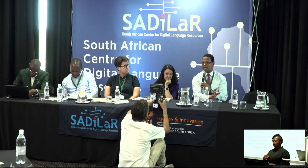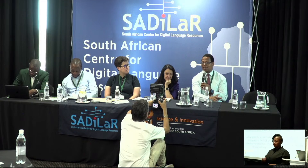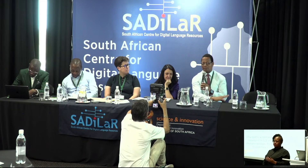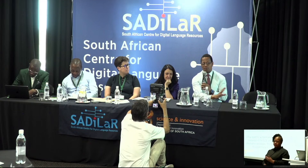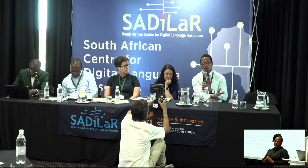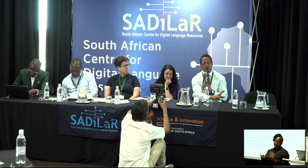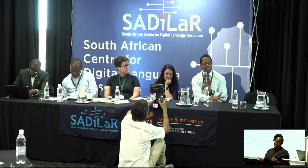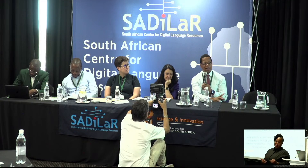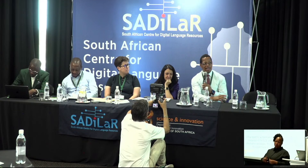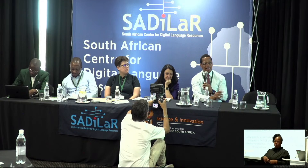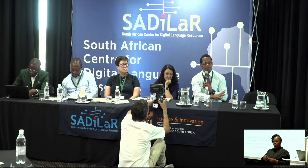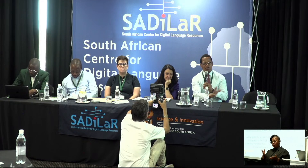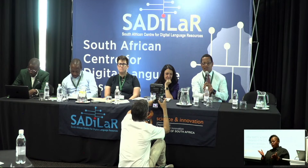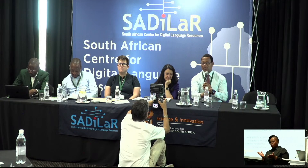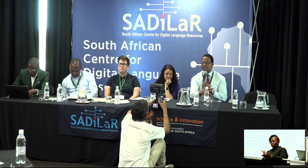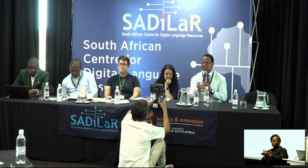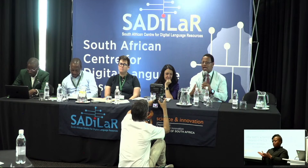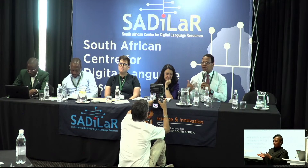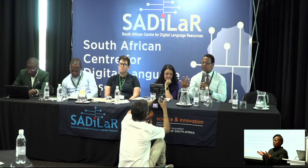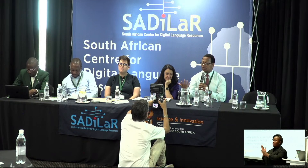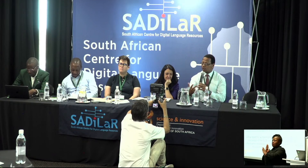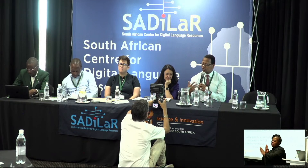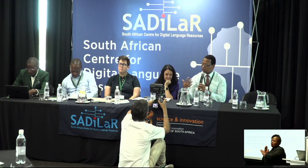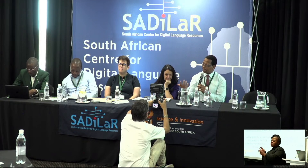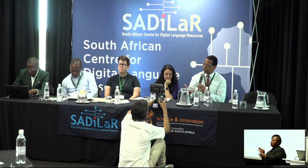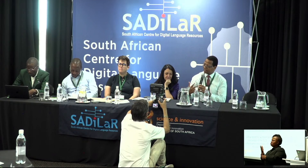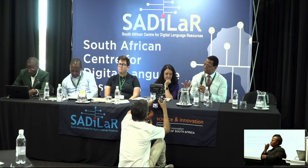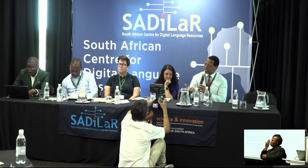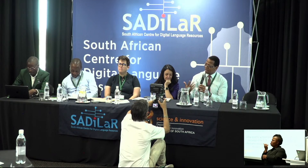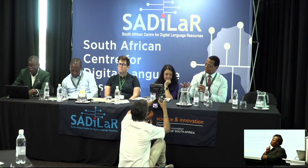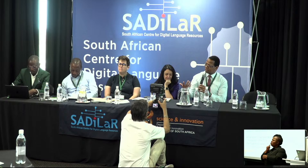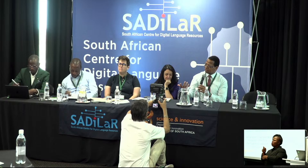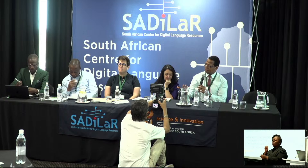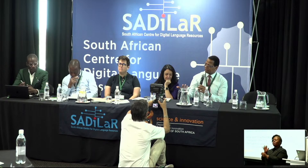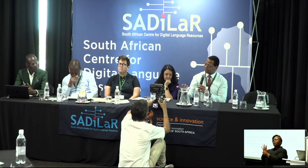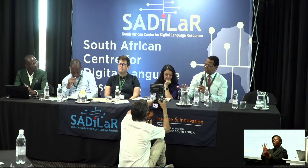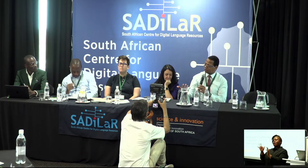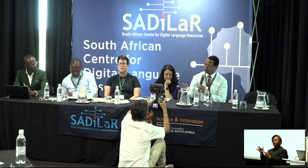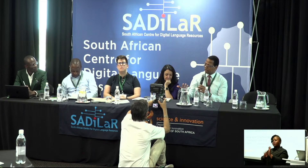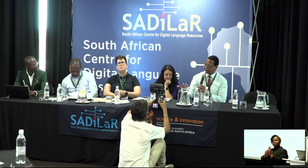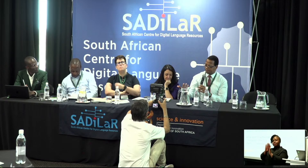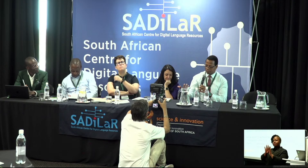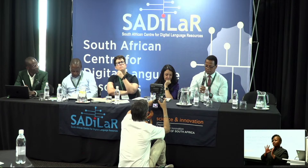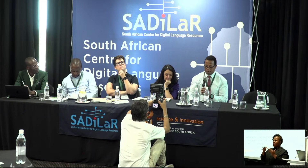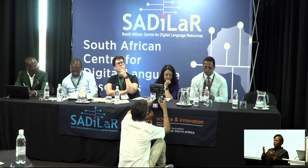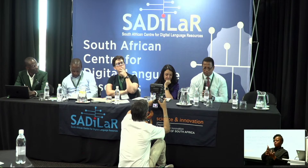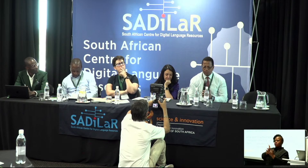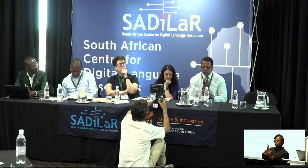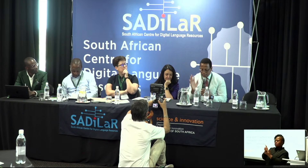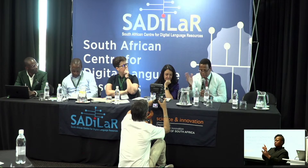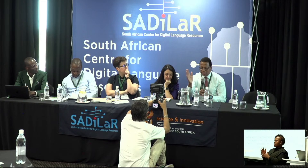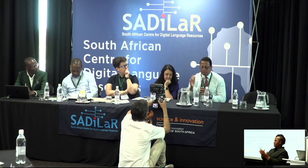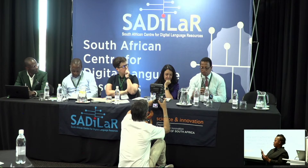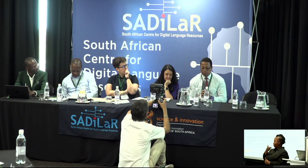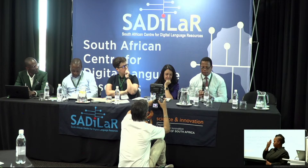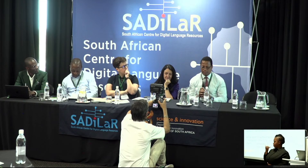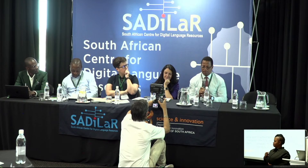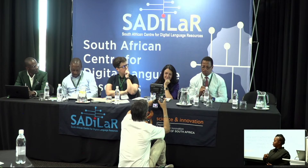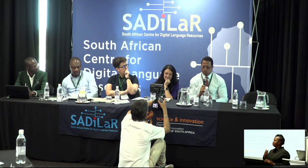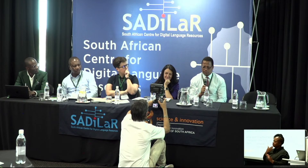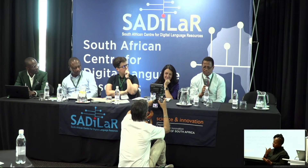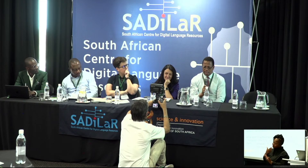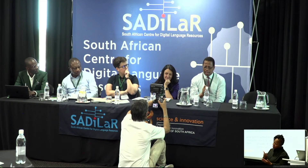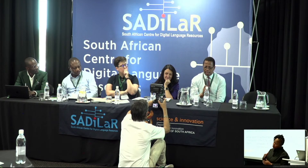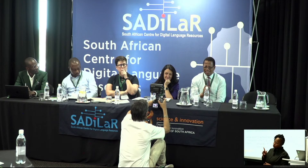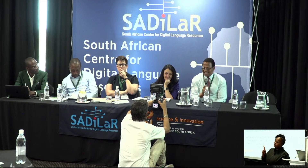happening in some corner and we don't even see how it is going to affect other spaces as well. So thank you so much,